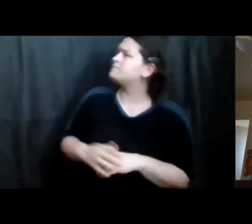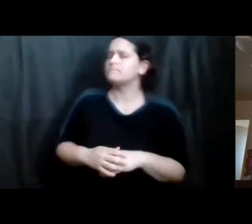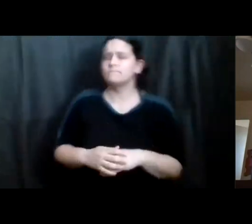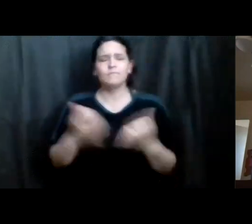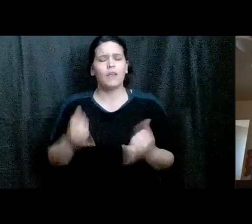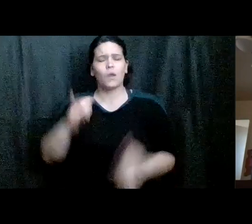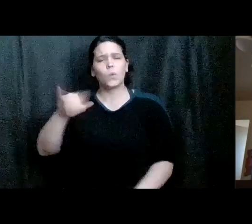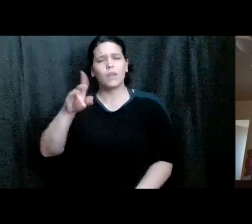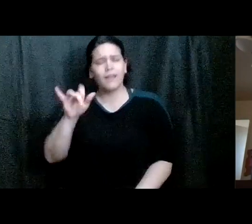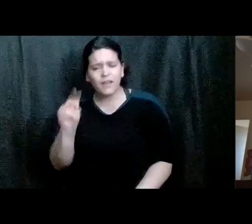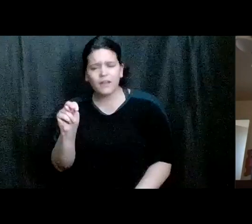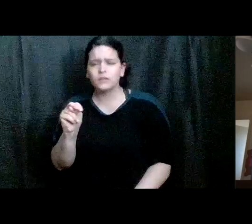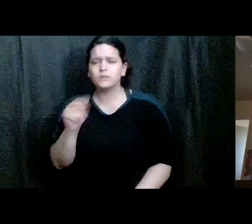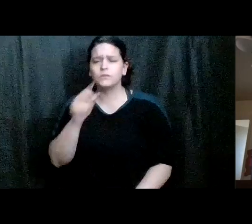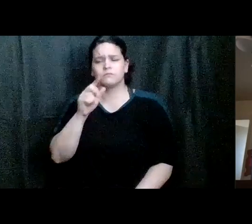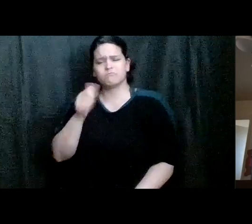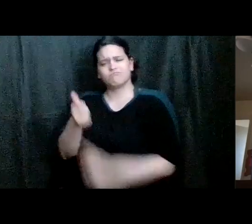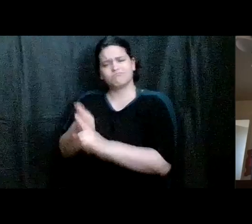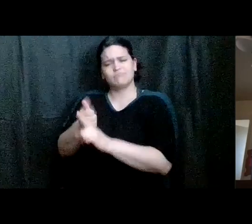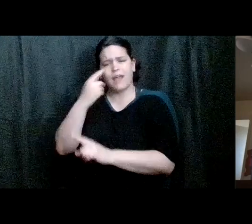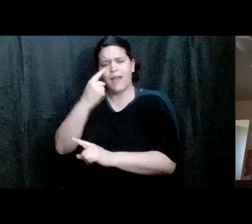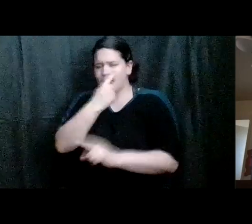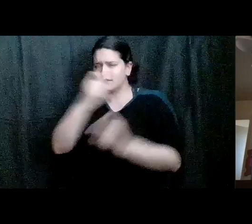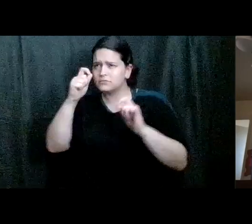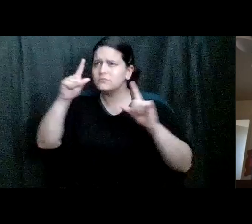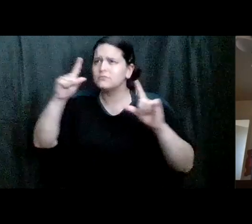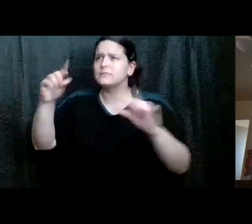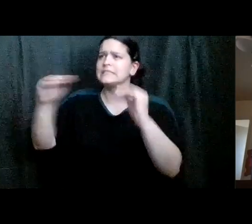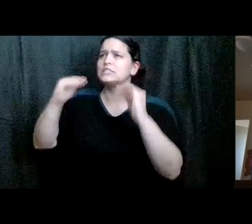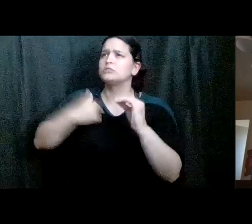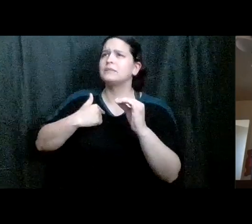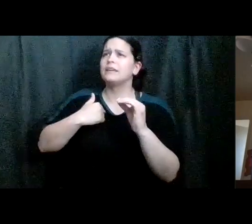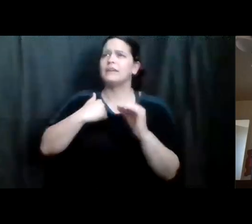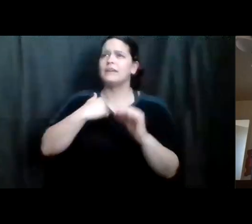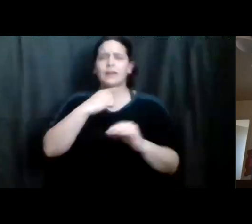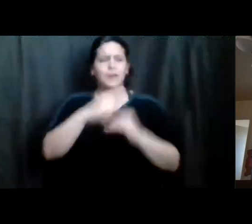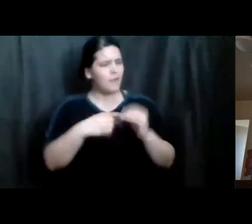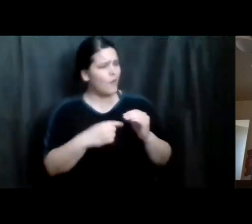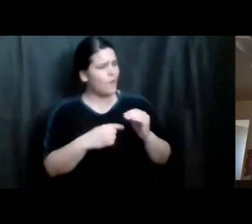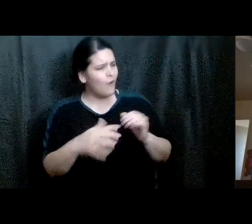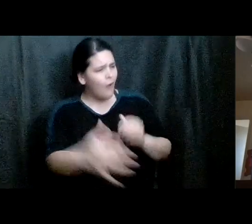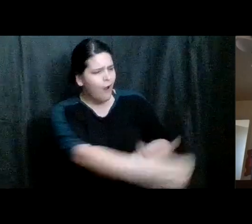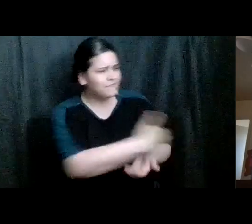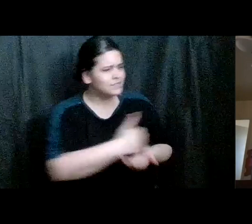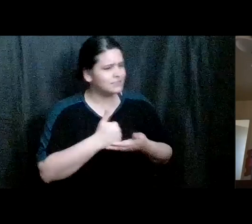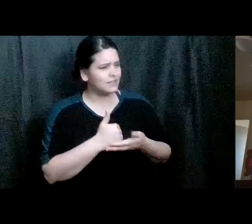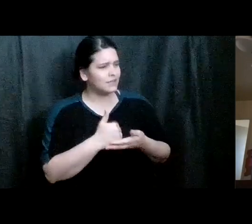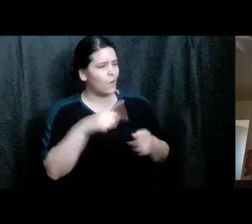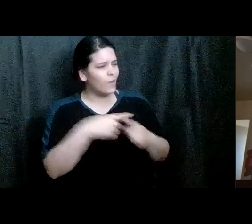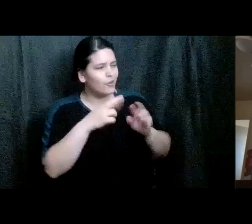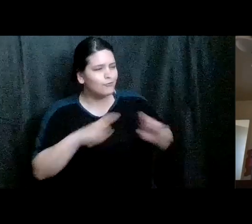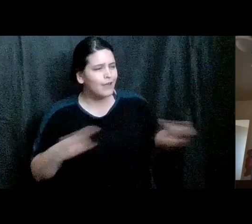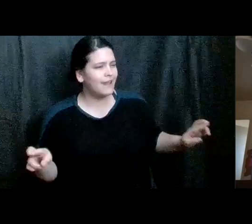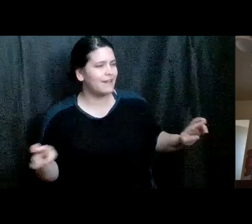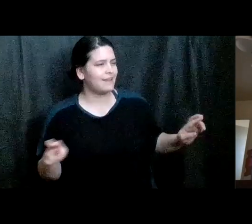bright alive, teaches me about harvesting these seeds, how when they are ready, hundreds will fall from bent over bright